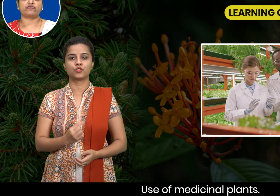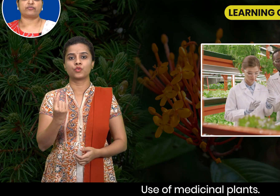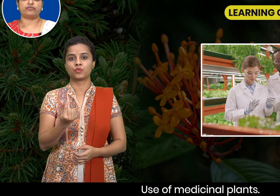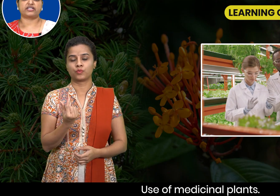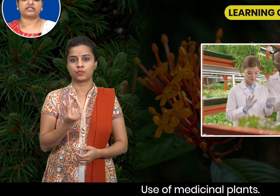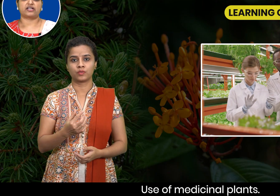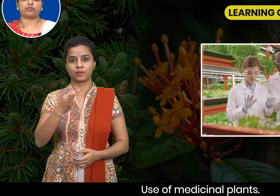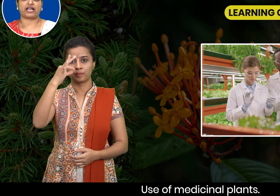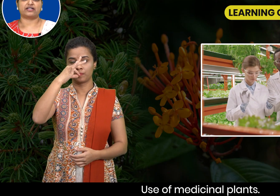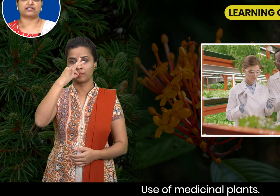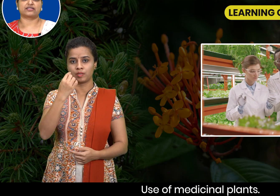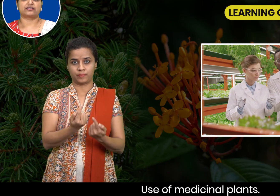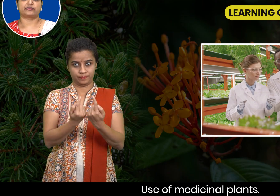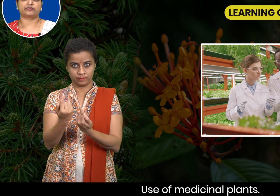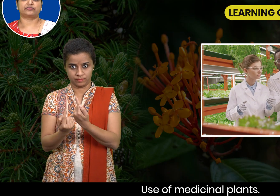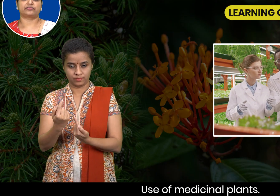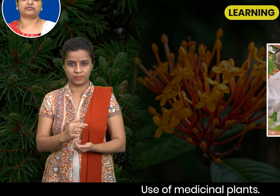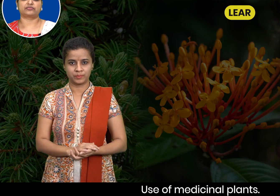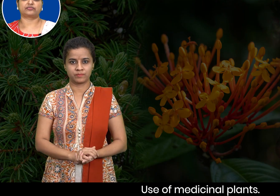use of medicinal plants.